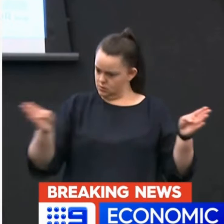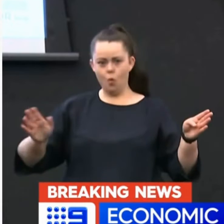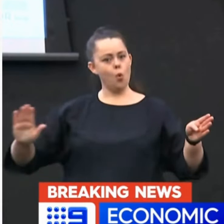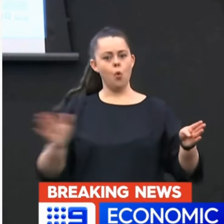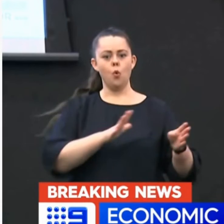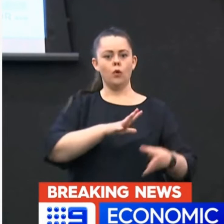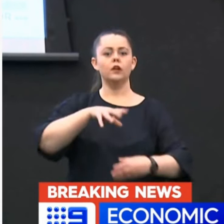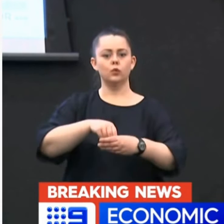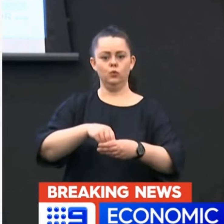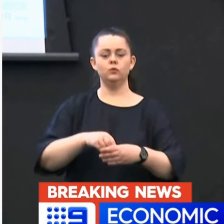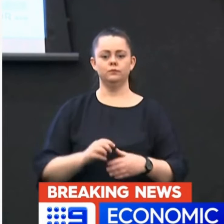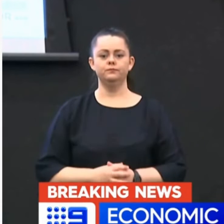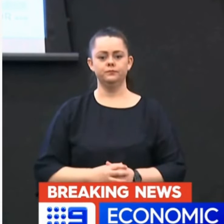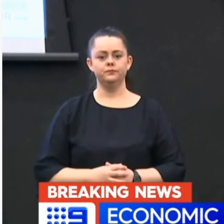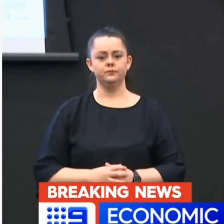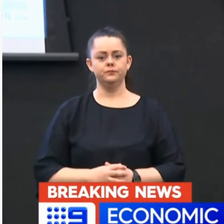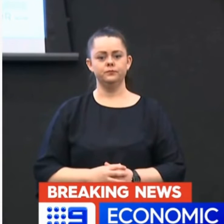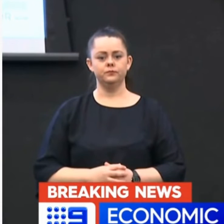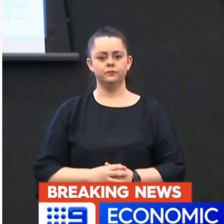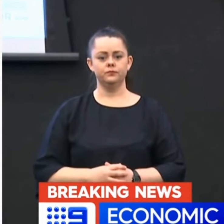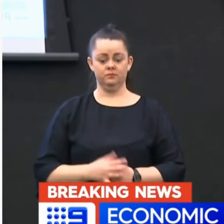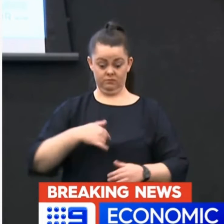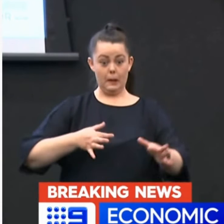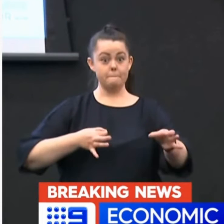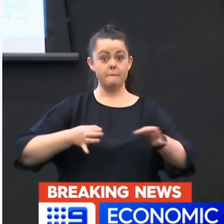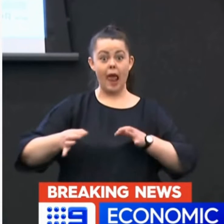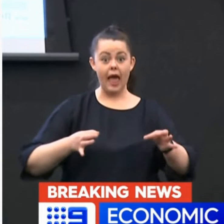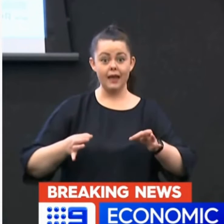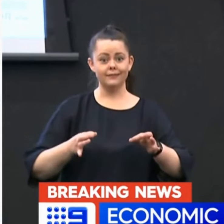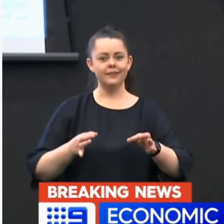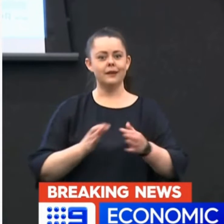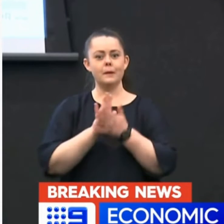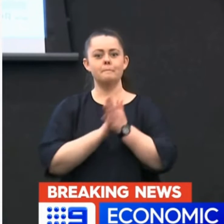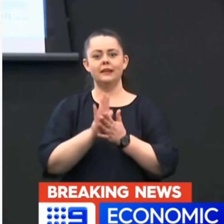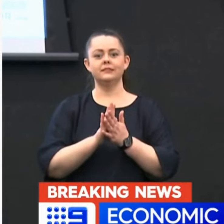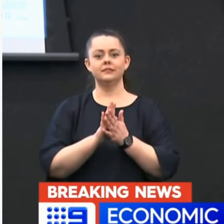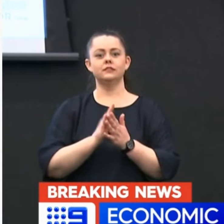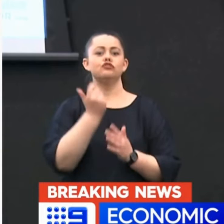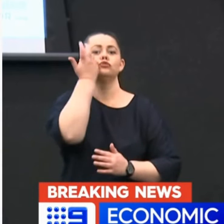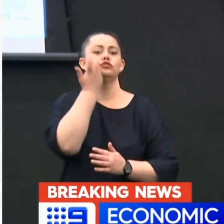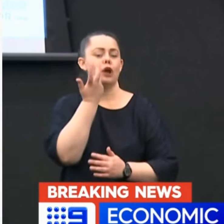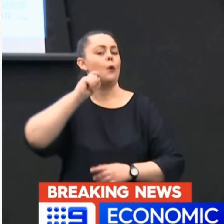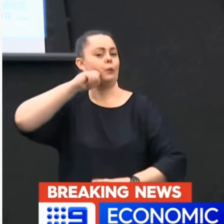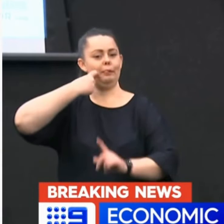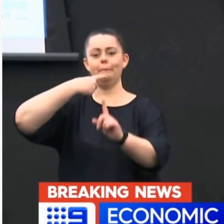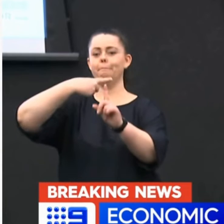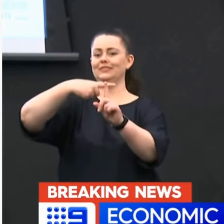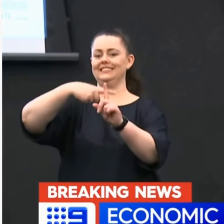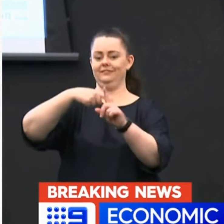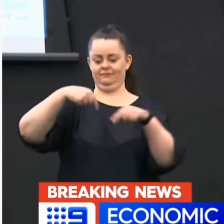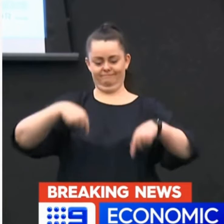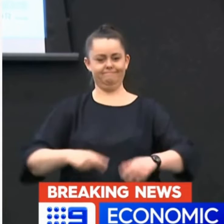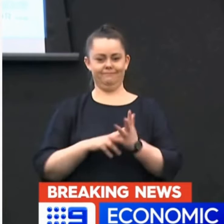But this plan sets up a bright future for New South Wales. There are three key objectives in this